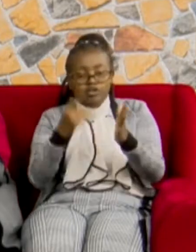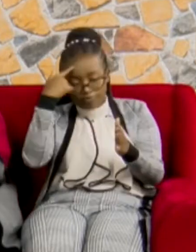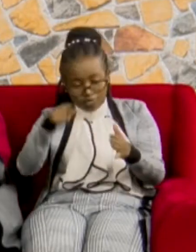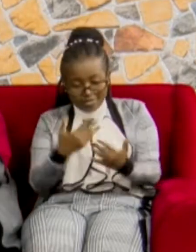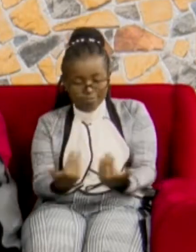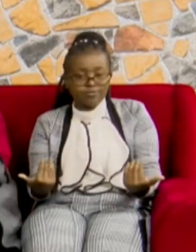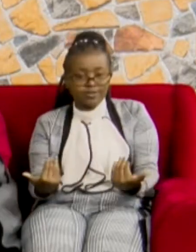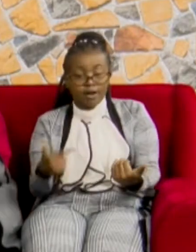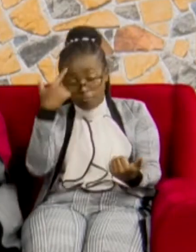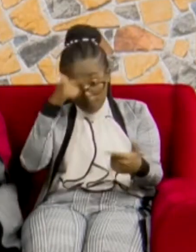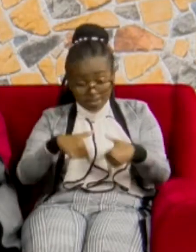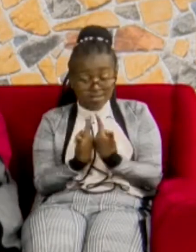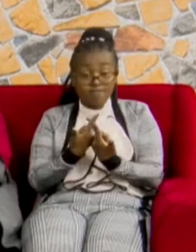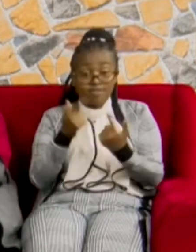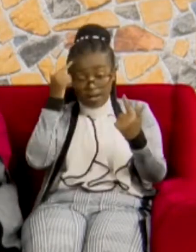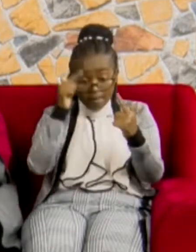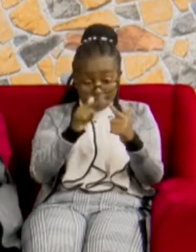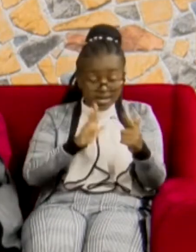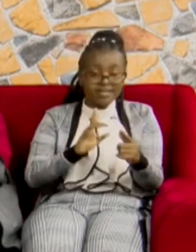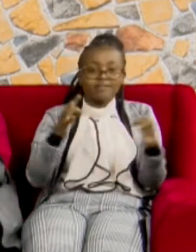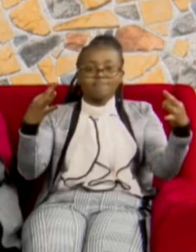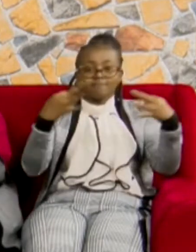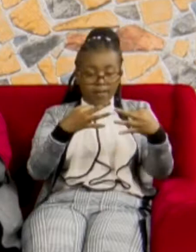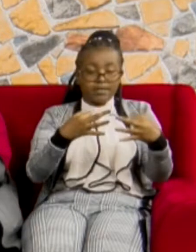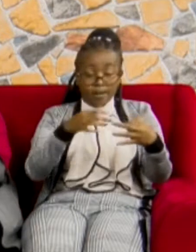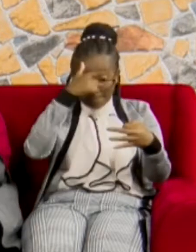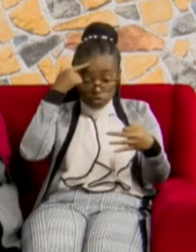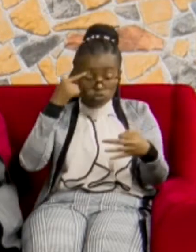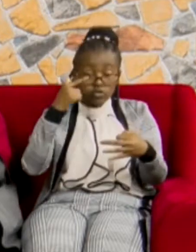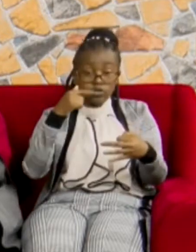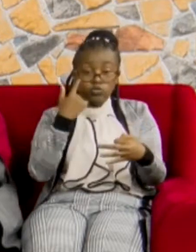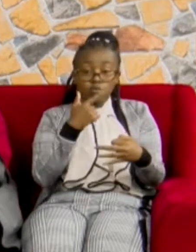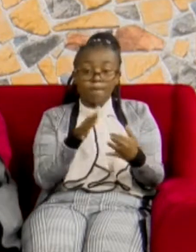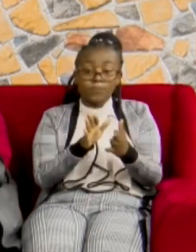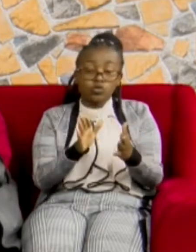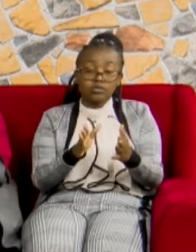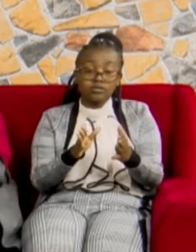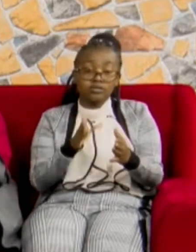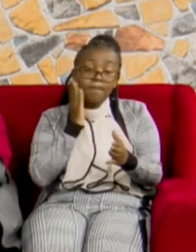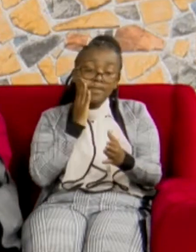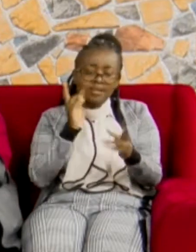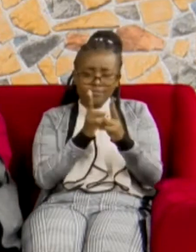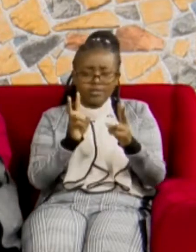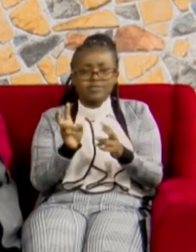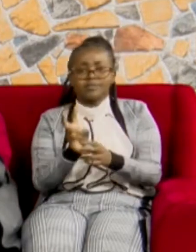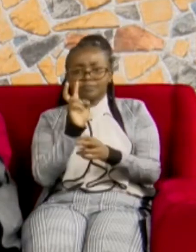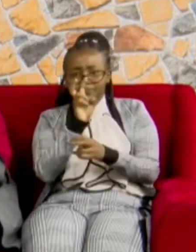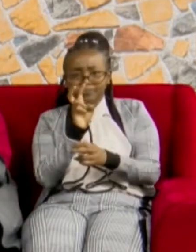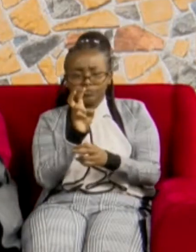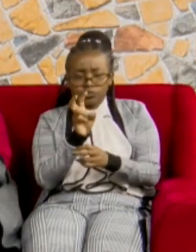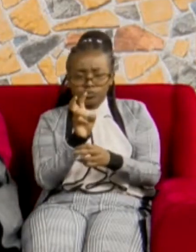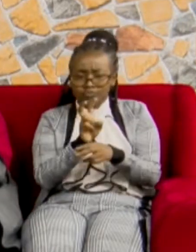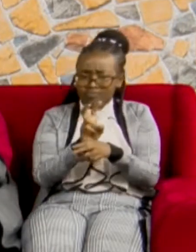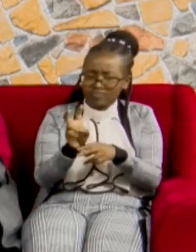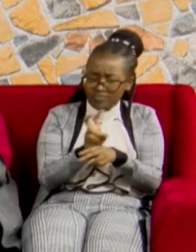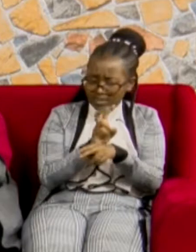So for me, my target is always the families, because they're the ones. Most mothers are very observant of their children. If they think